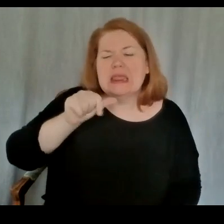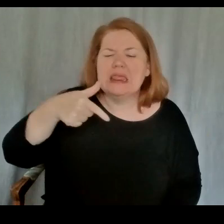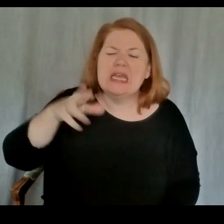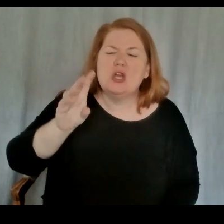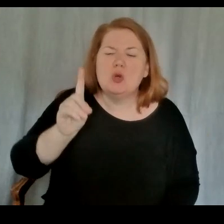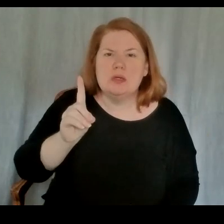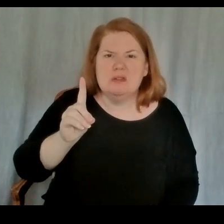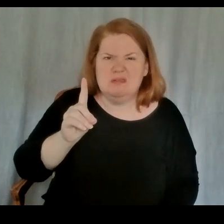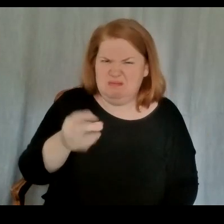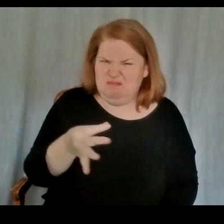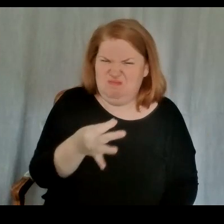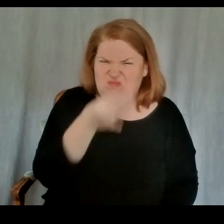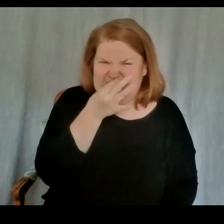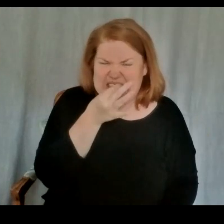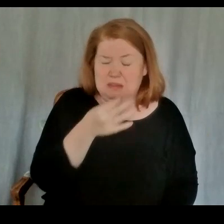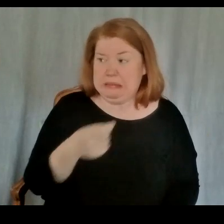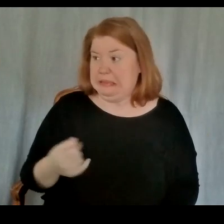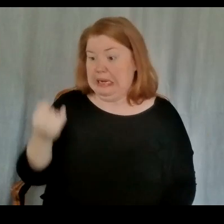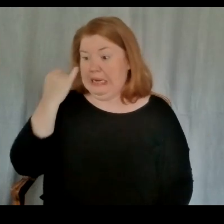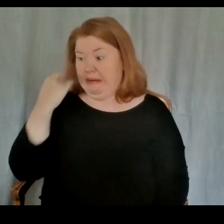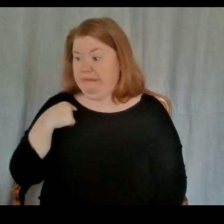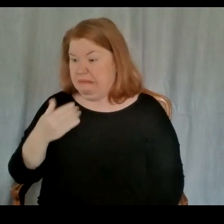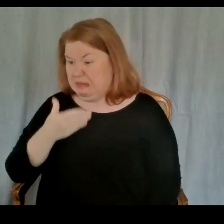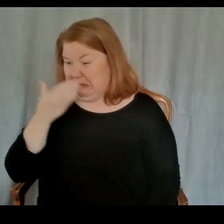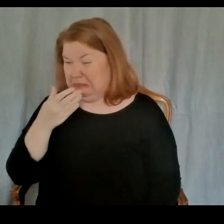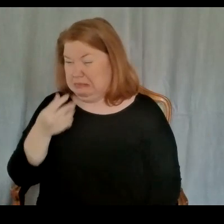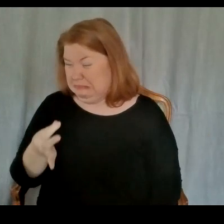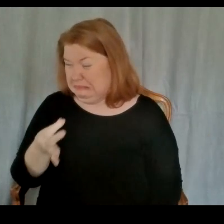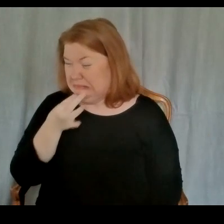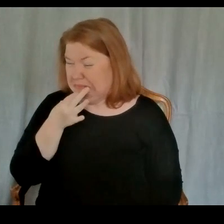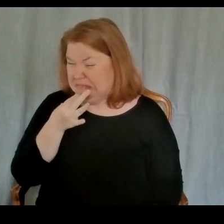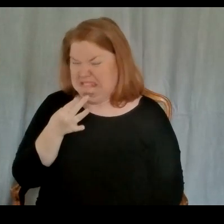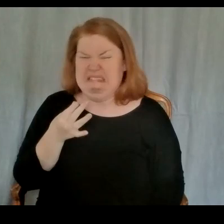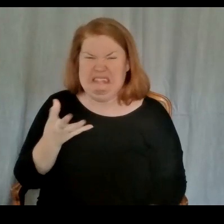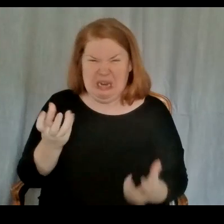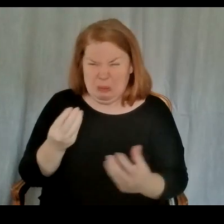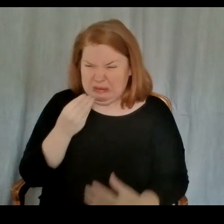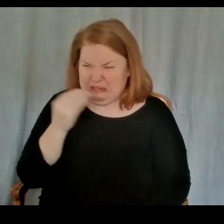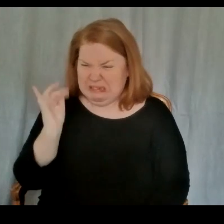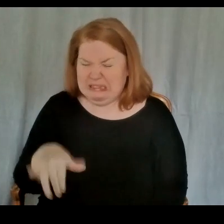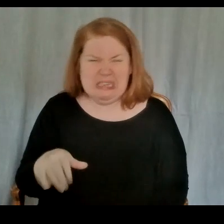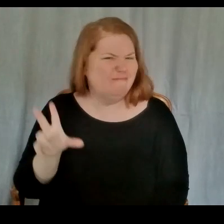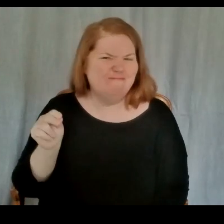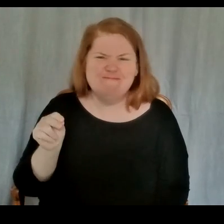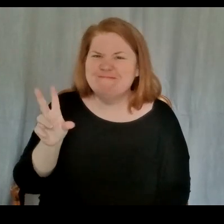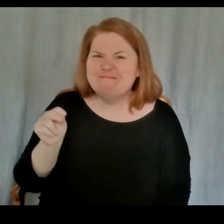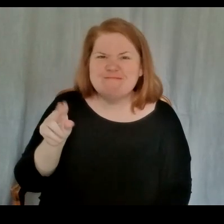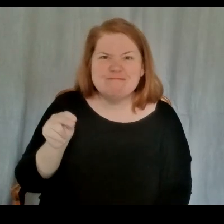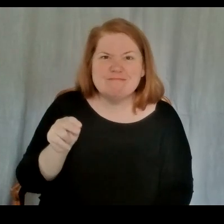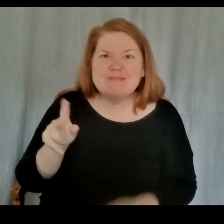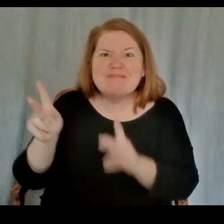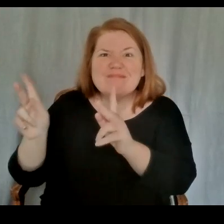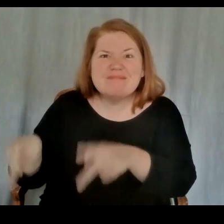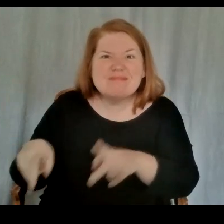If I smelled something really, really bad, I don't think I would want to eat it, and I don't think that bird would want to eat it. What does